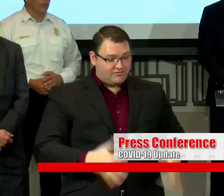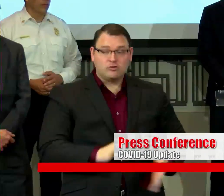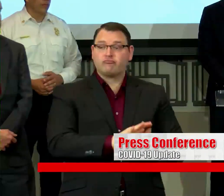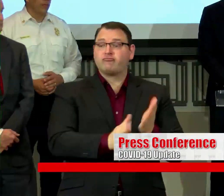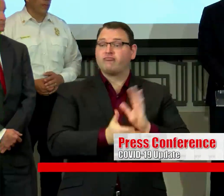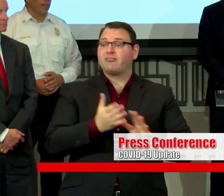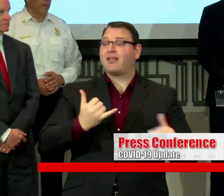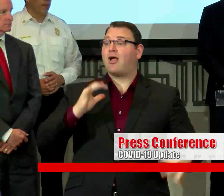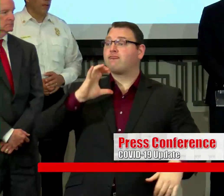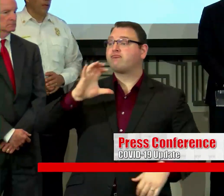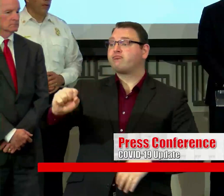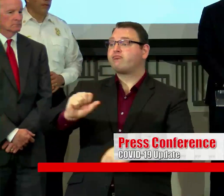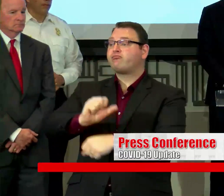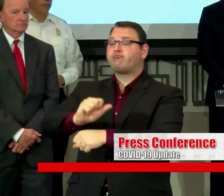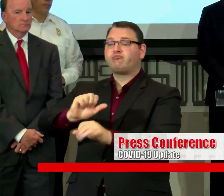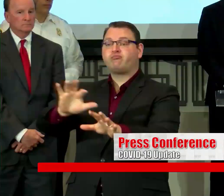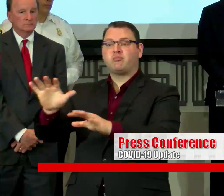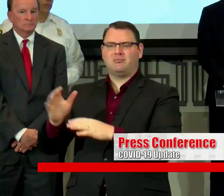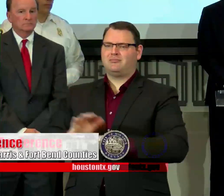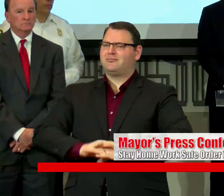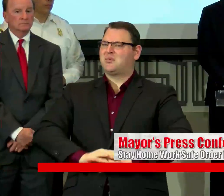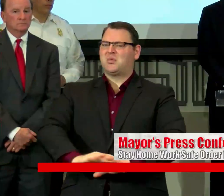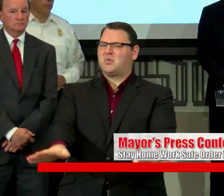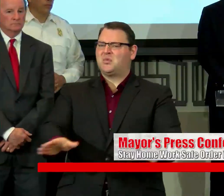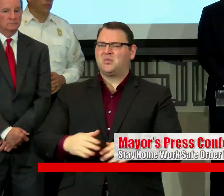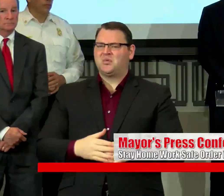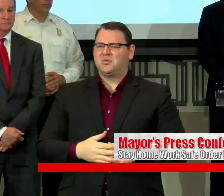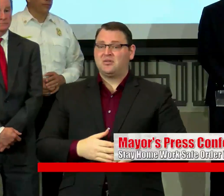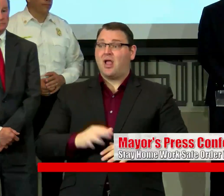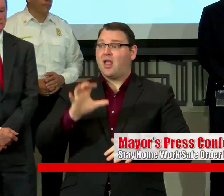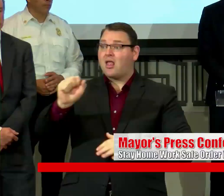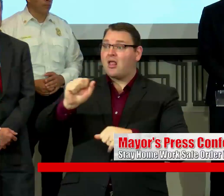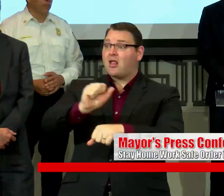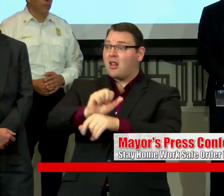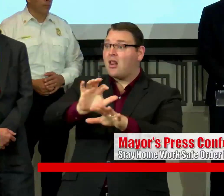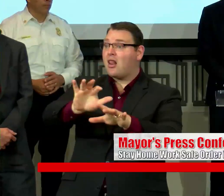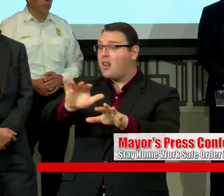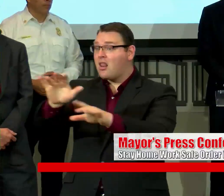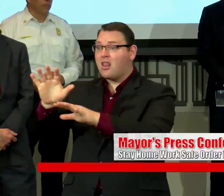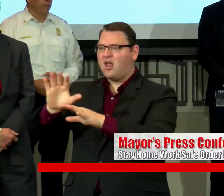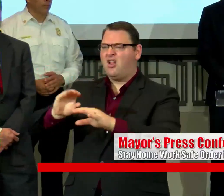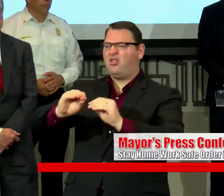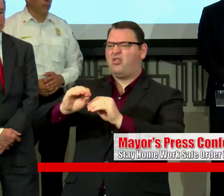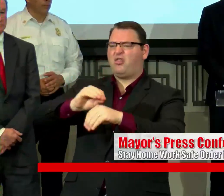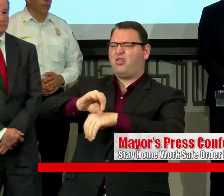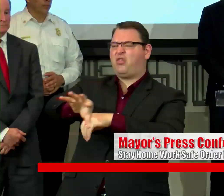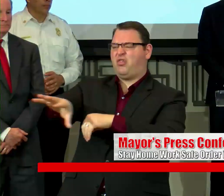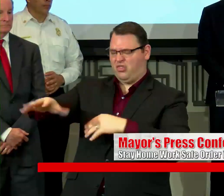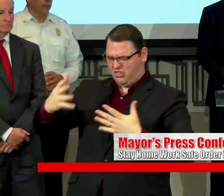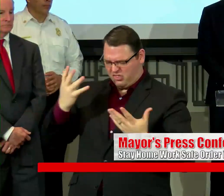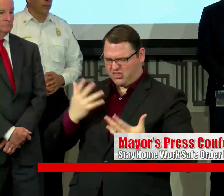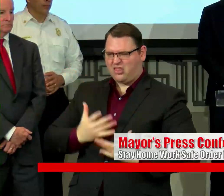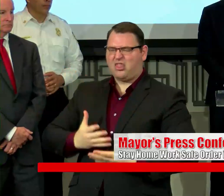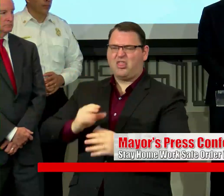So let's not do that, okay? And then with regards to the PPEs, Chief Buenick, you want